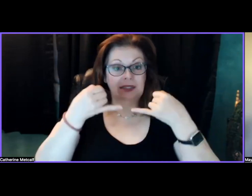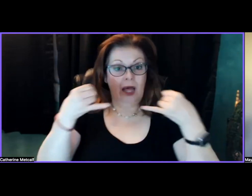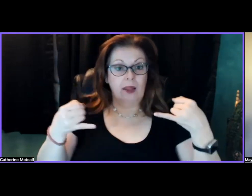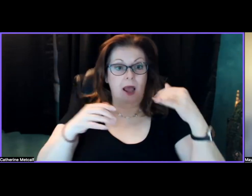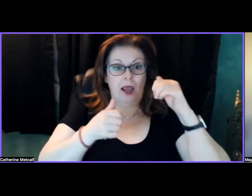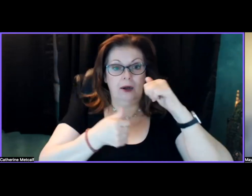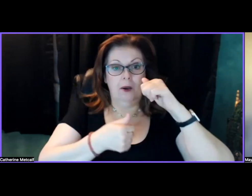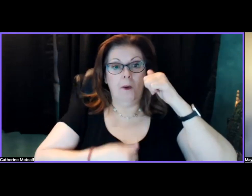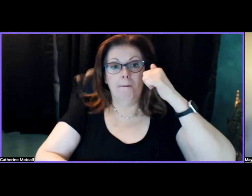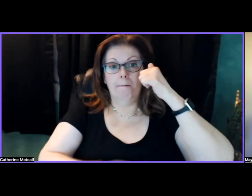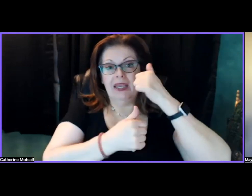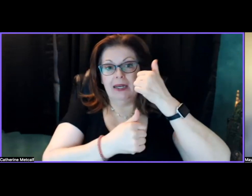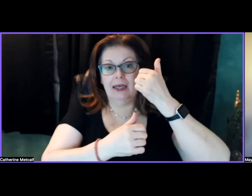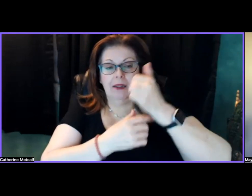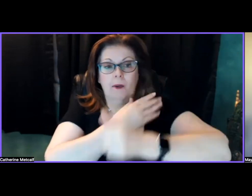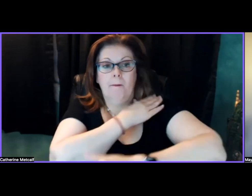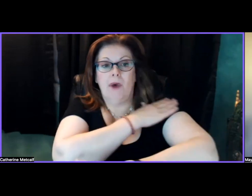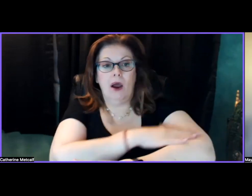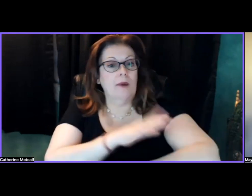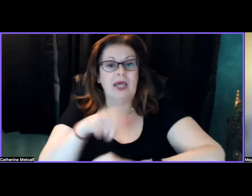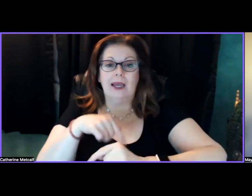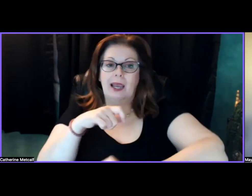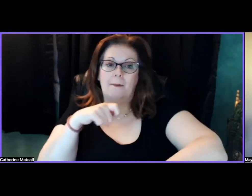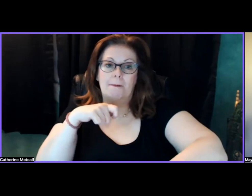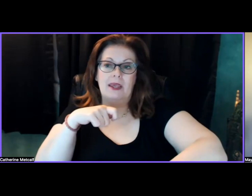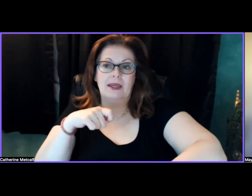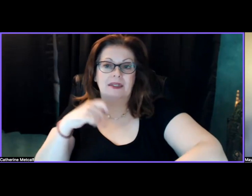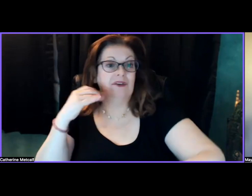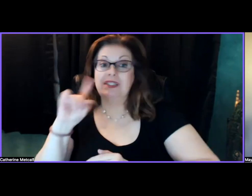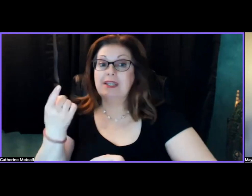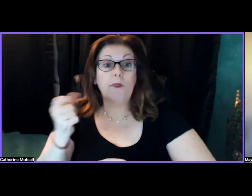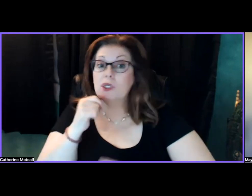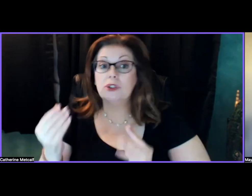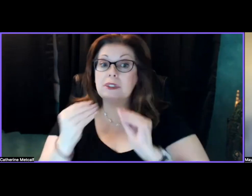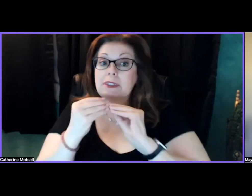pinch. If someone doesn't kiss me soon, I'm going to take this skin off.